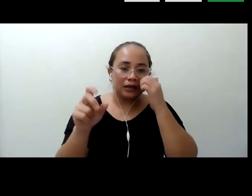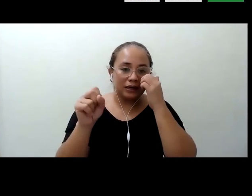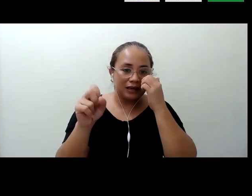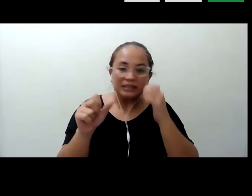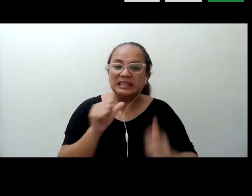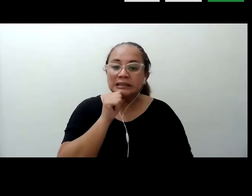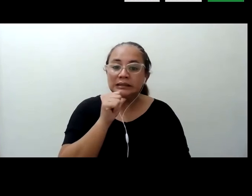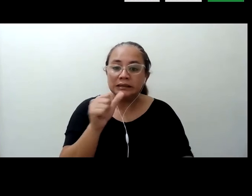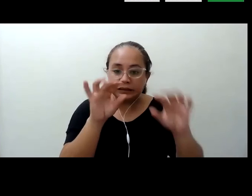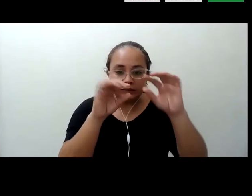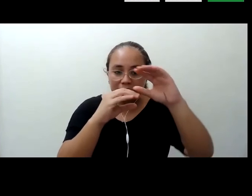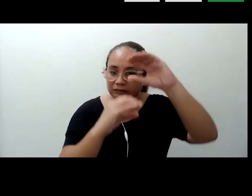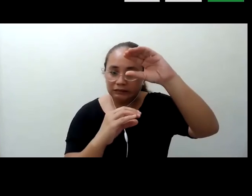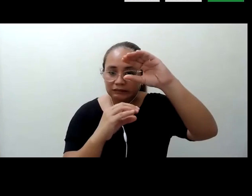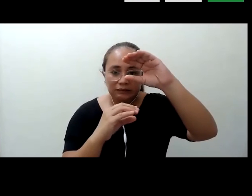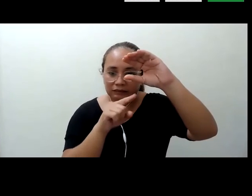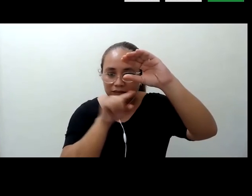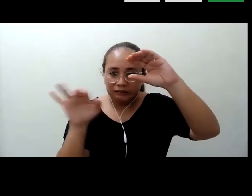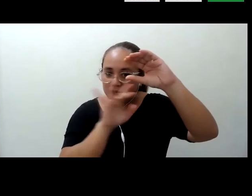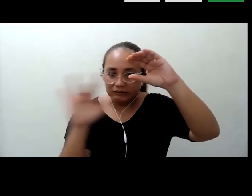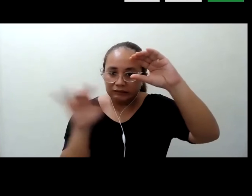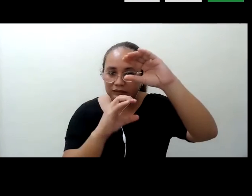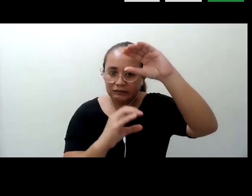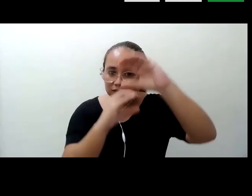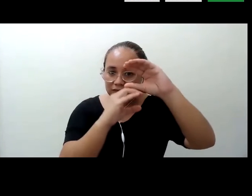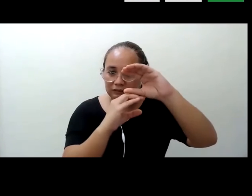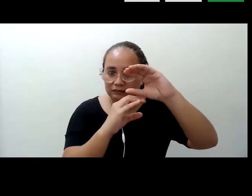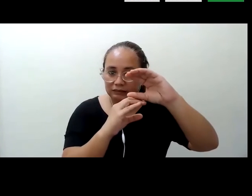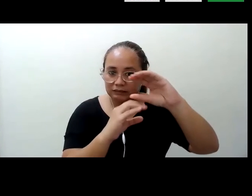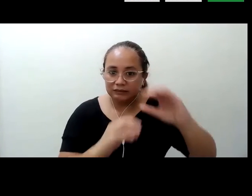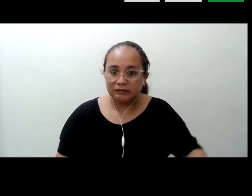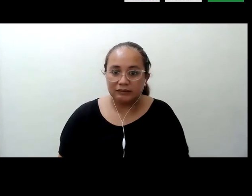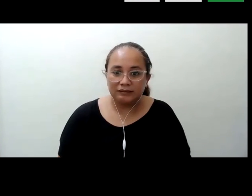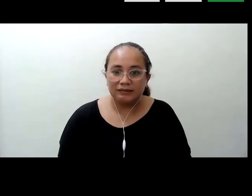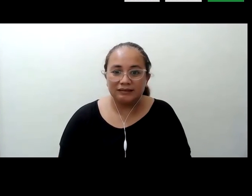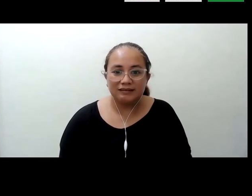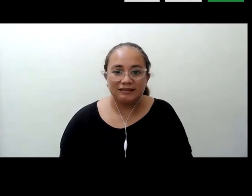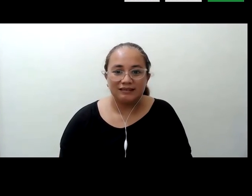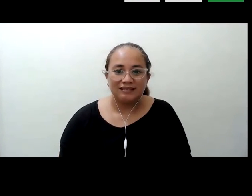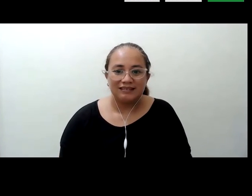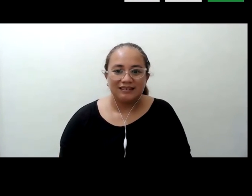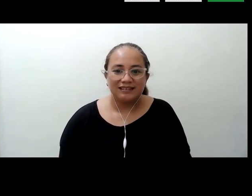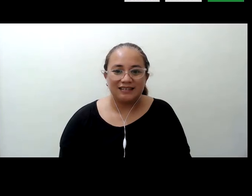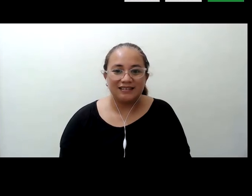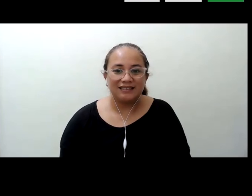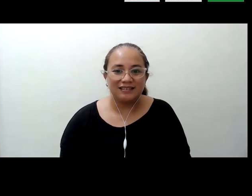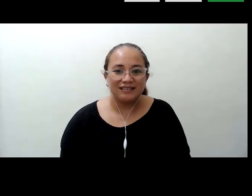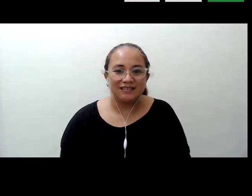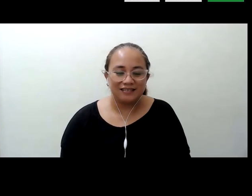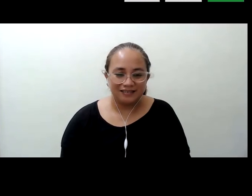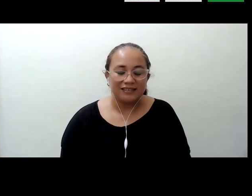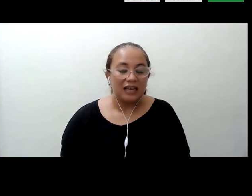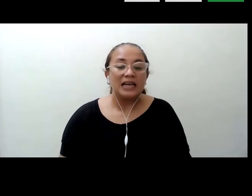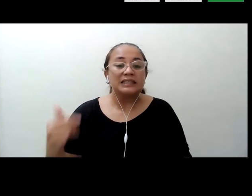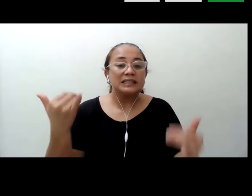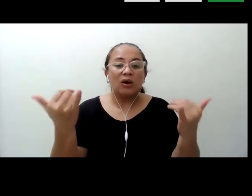going to put the space in, right? Yeah. Okay, so for But we now, want- let's